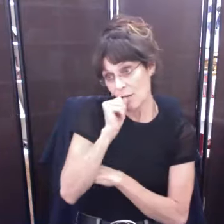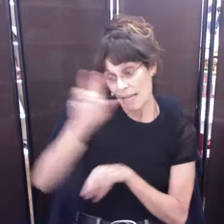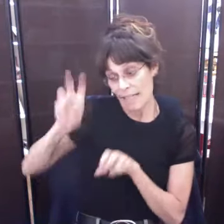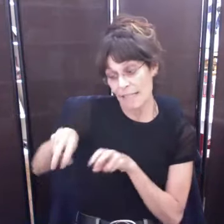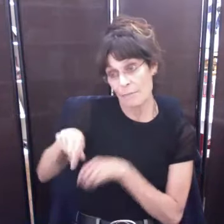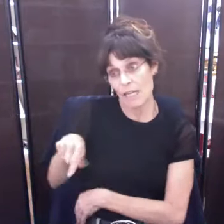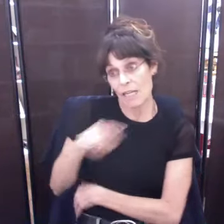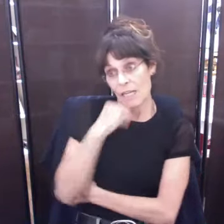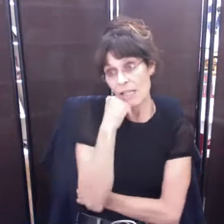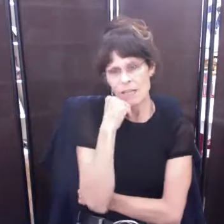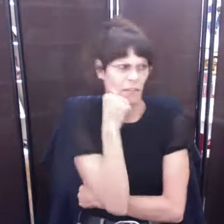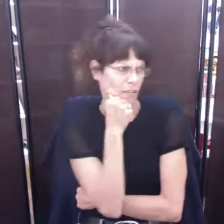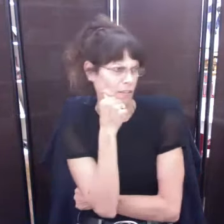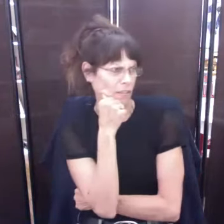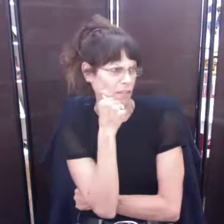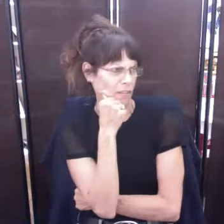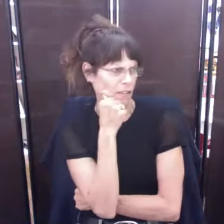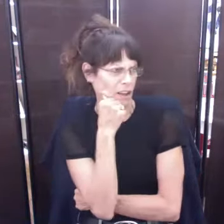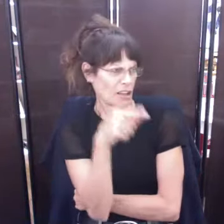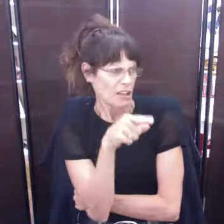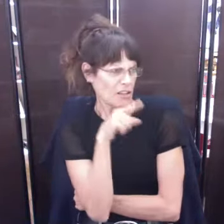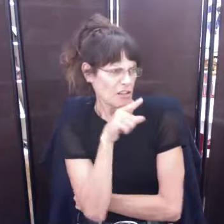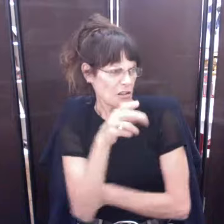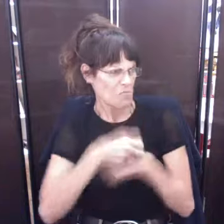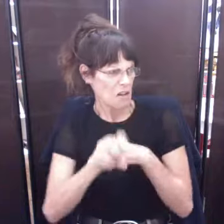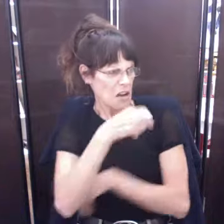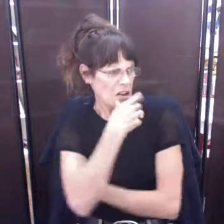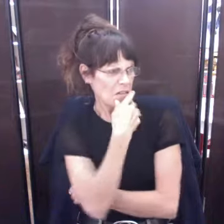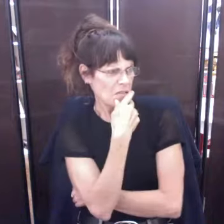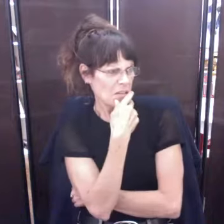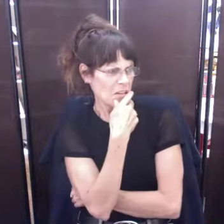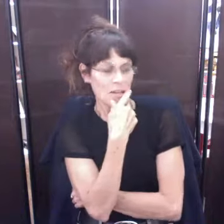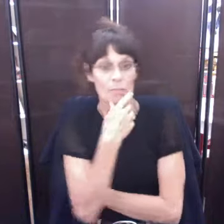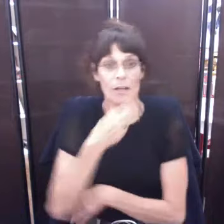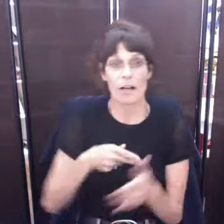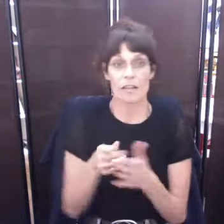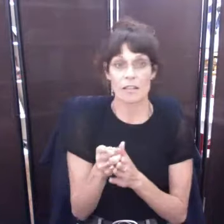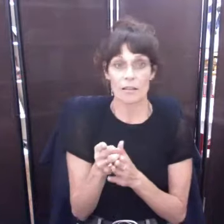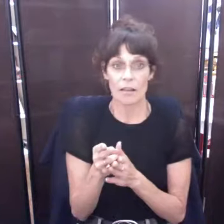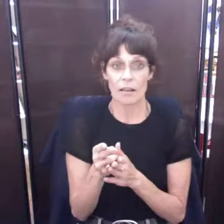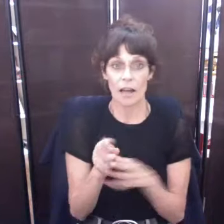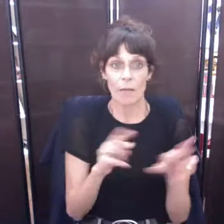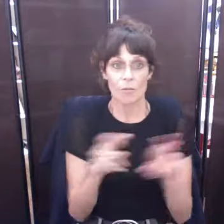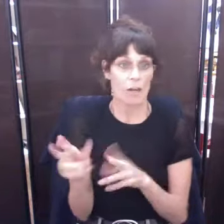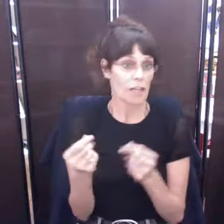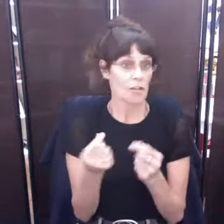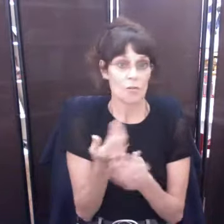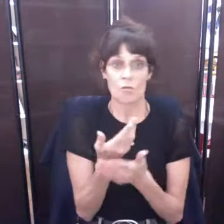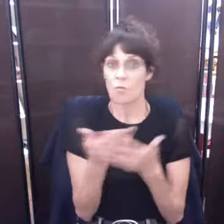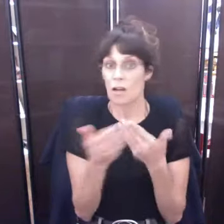I thought, my God, you seem so rough, you know? But quite honestly, I was ready to do whatever they said, because I was dying from the disease